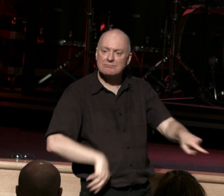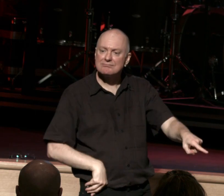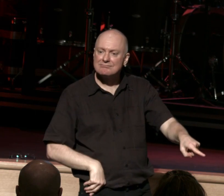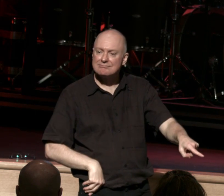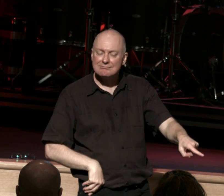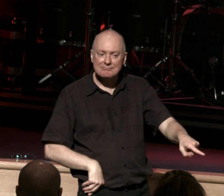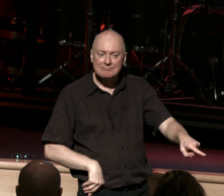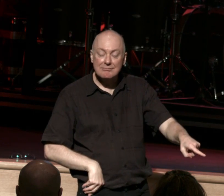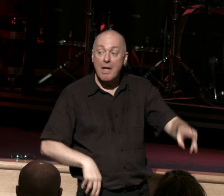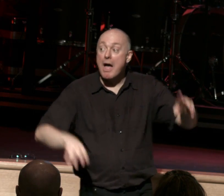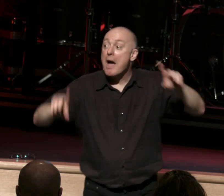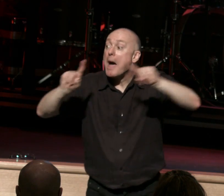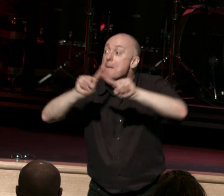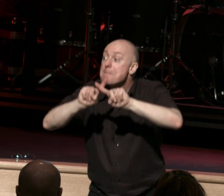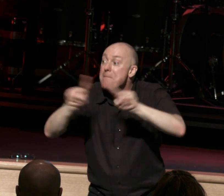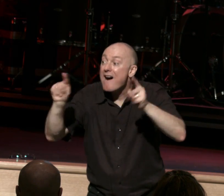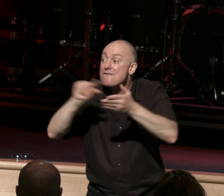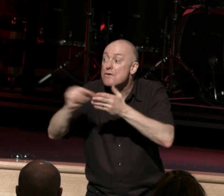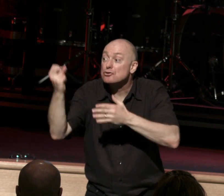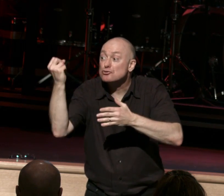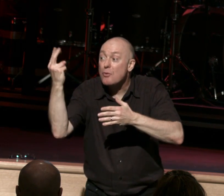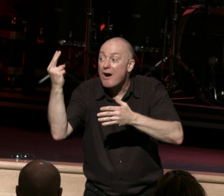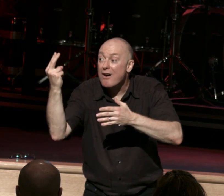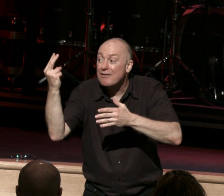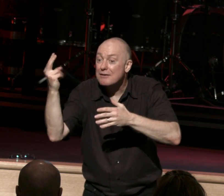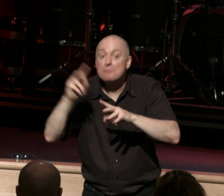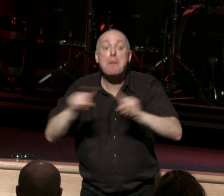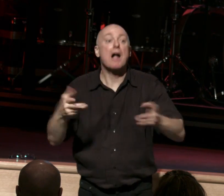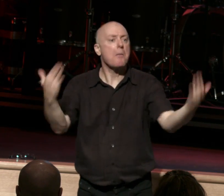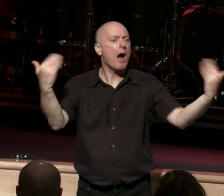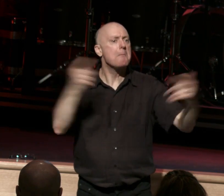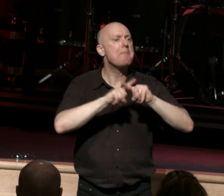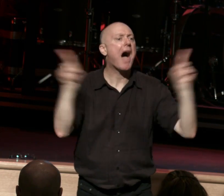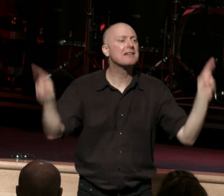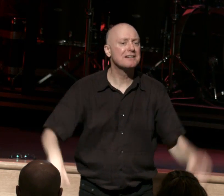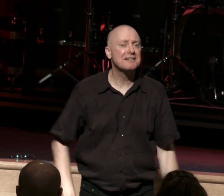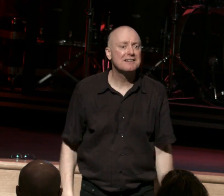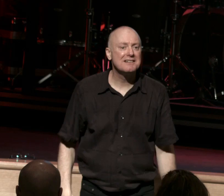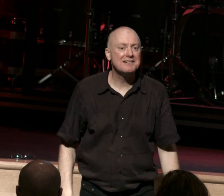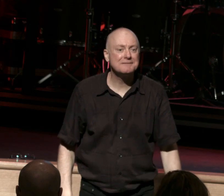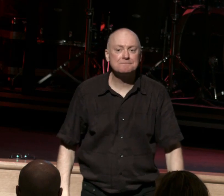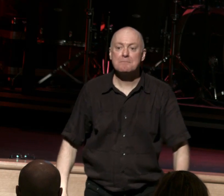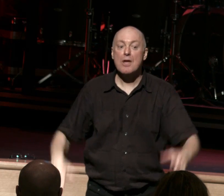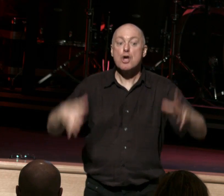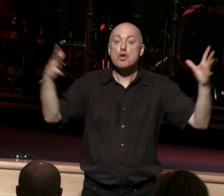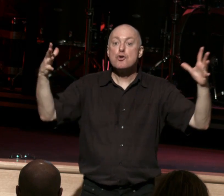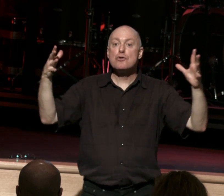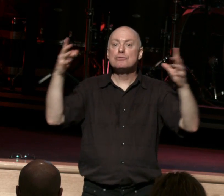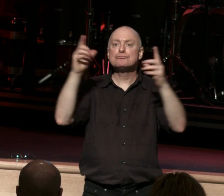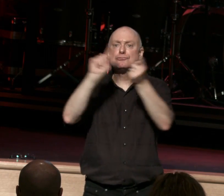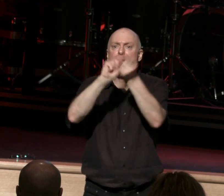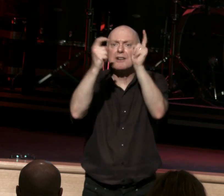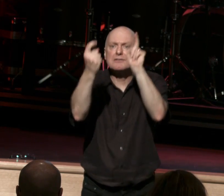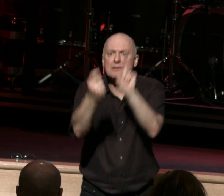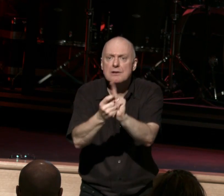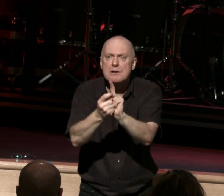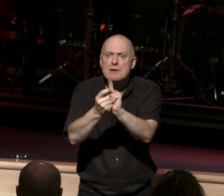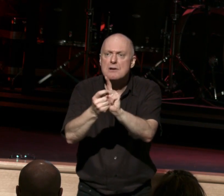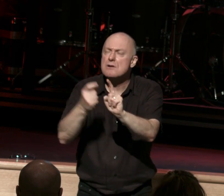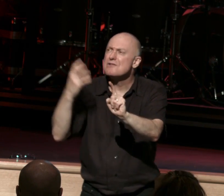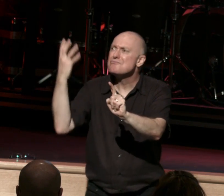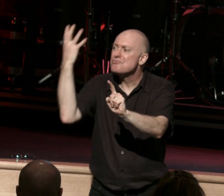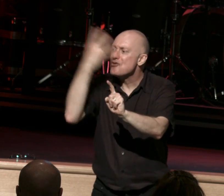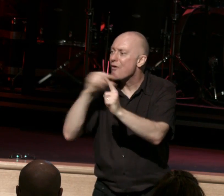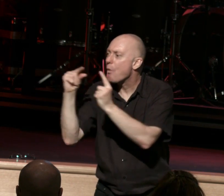they were a part of. But, as verse 12 says, everyone say but. But, that's a huge transitional word. That's